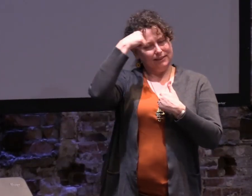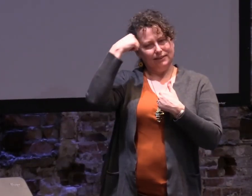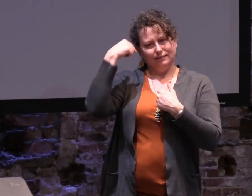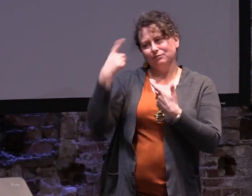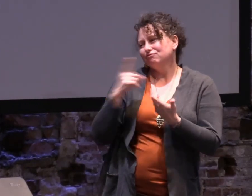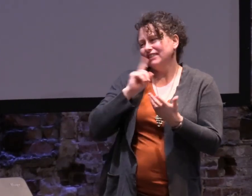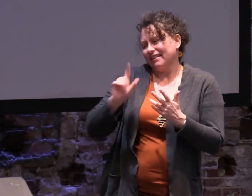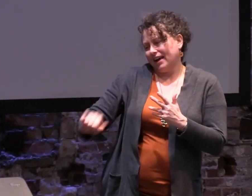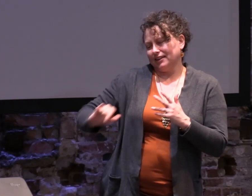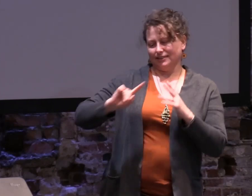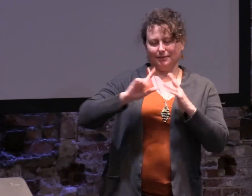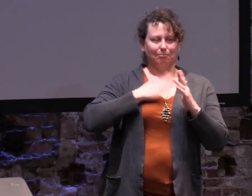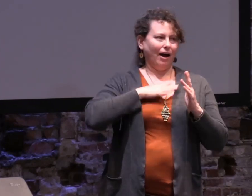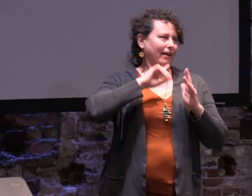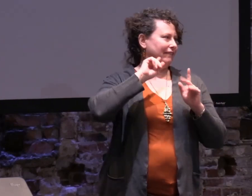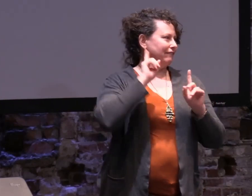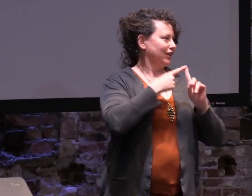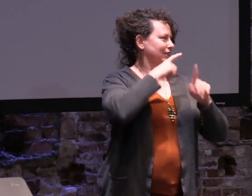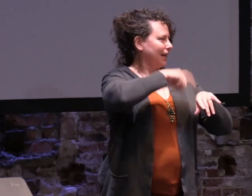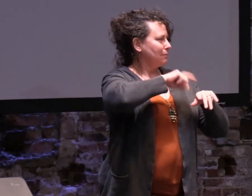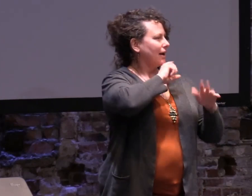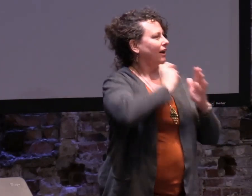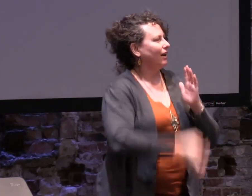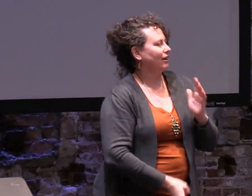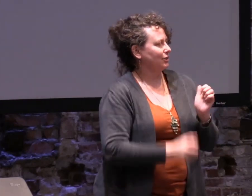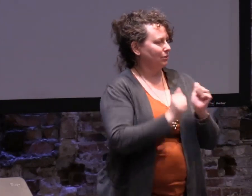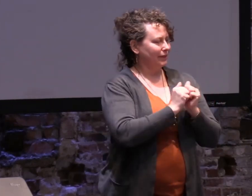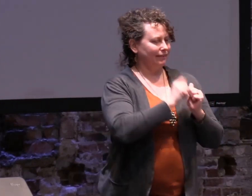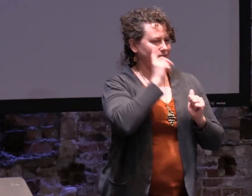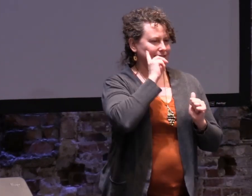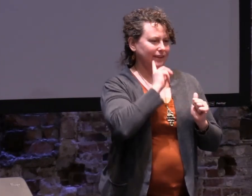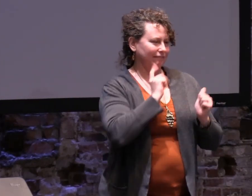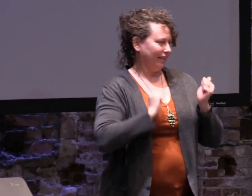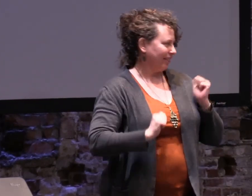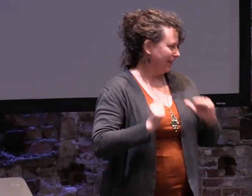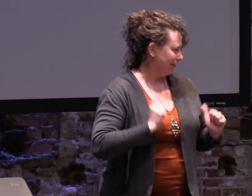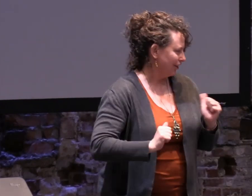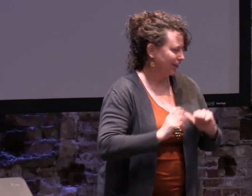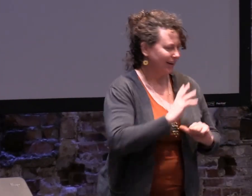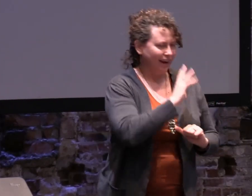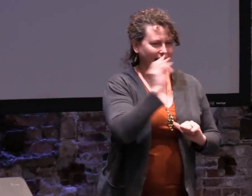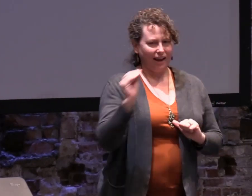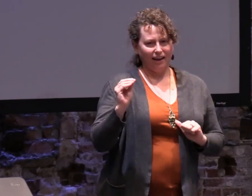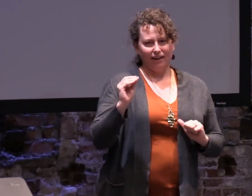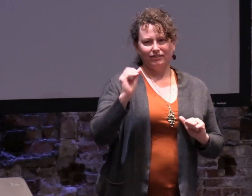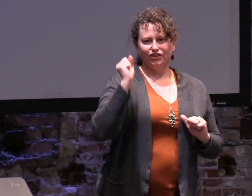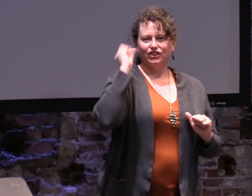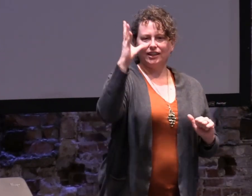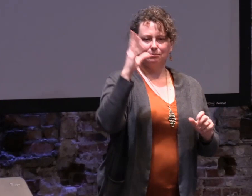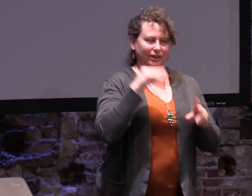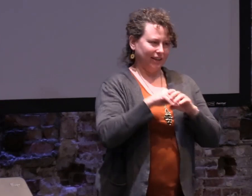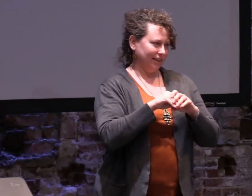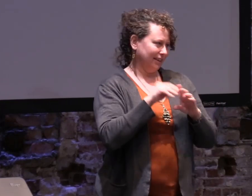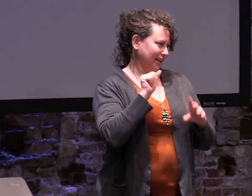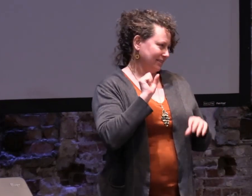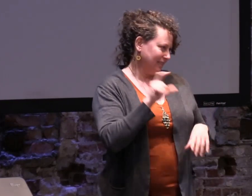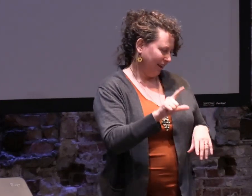passing. I look at that piece as the first time that I had really immersed myself into deaf theater, let